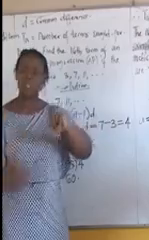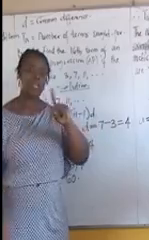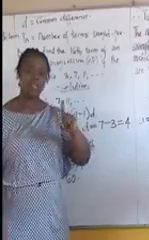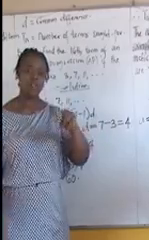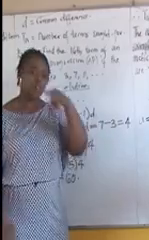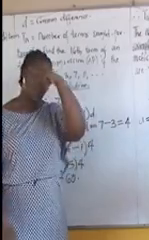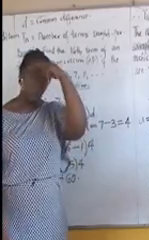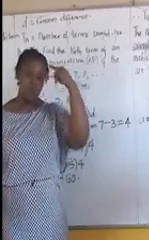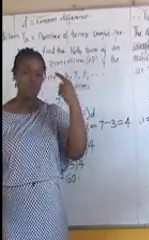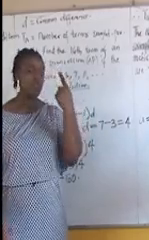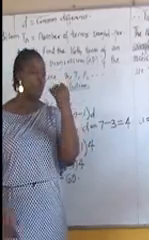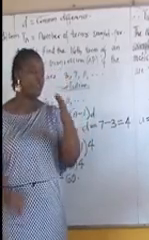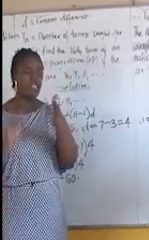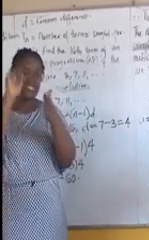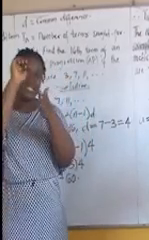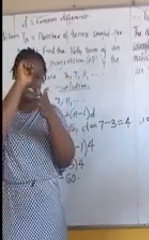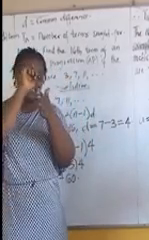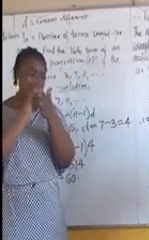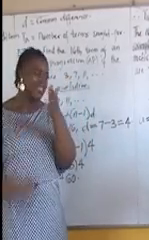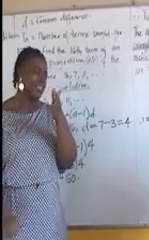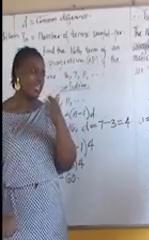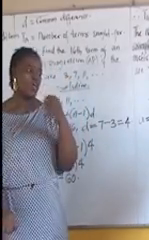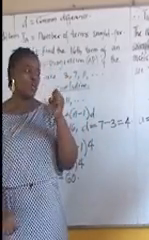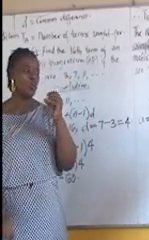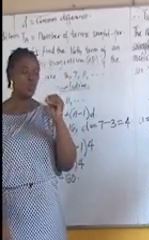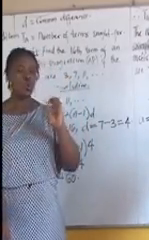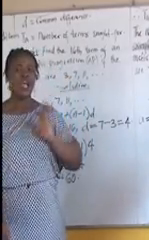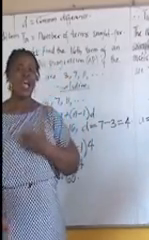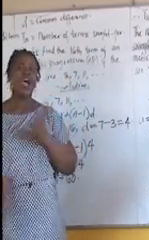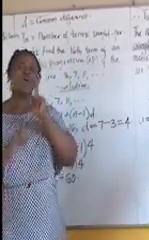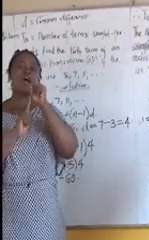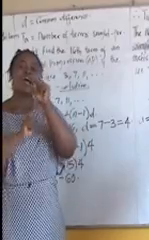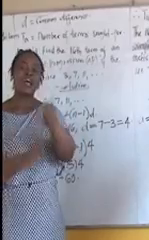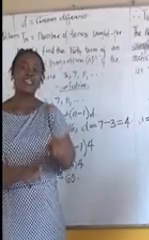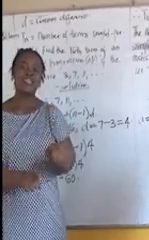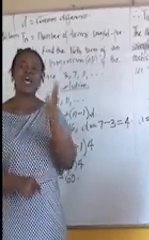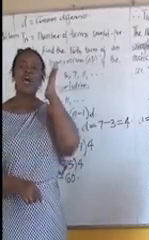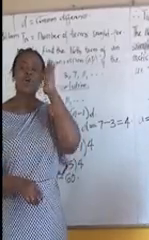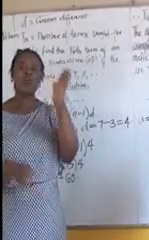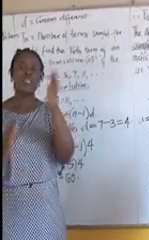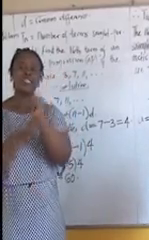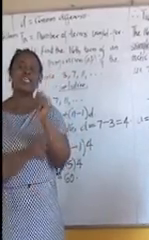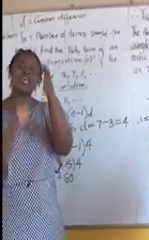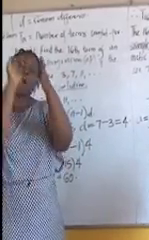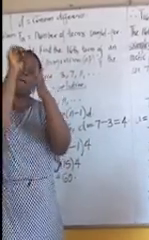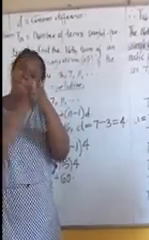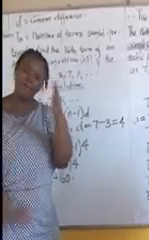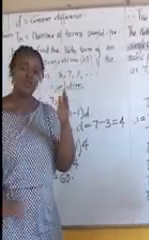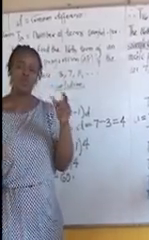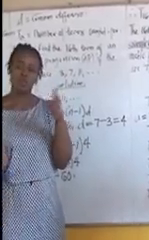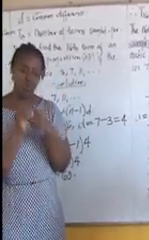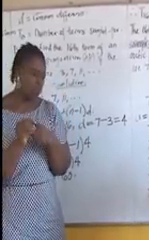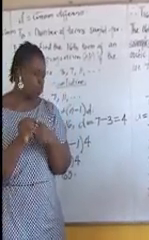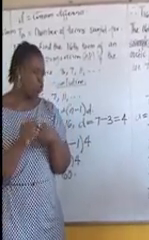for the value that is bigger, so our answer will also reflect the negative sign.